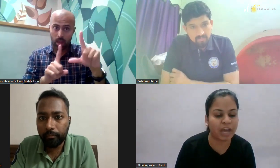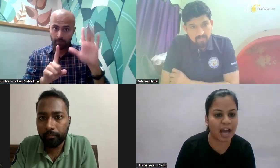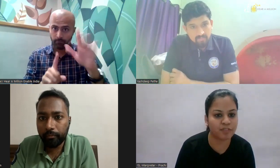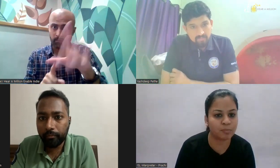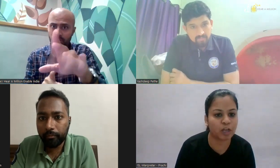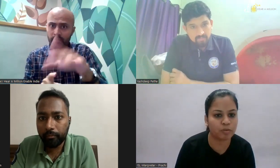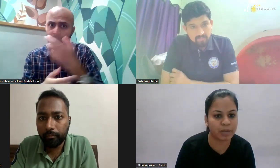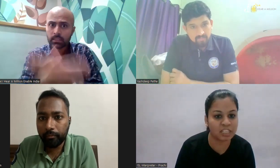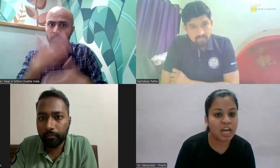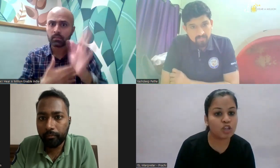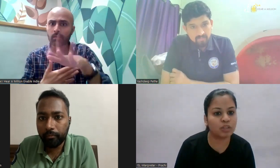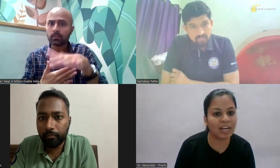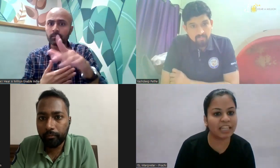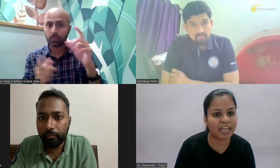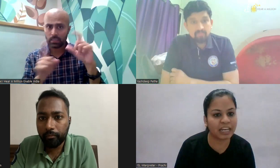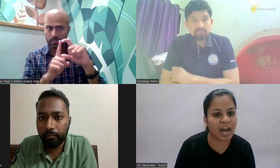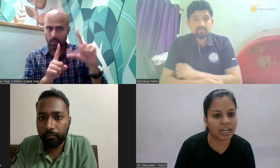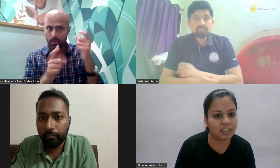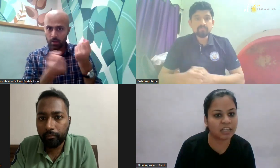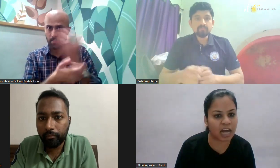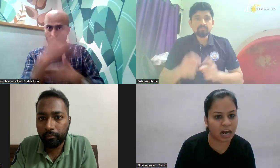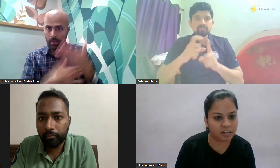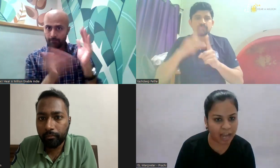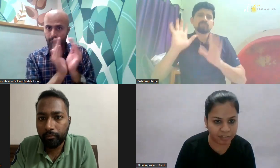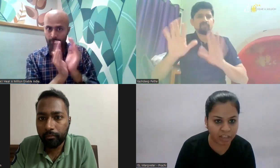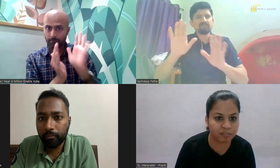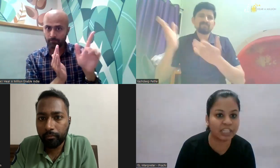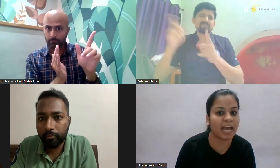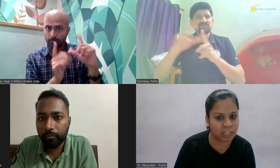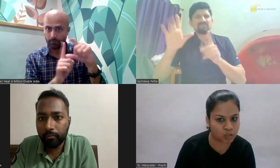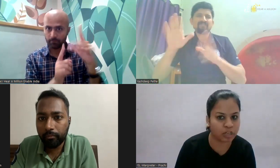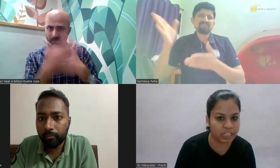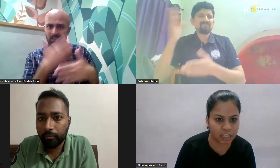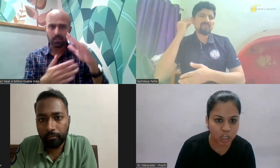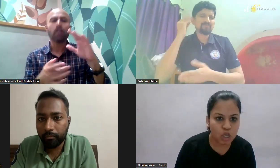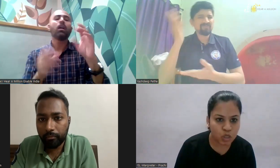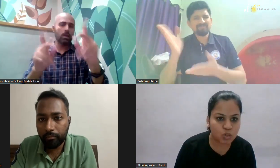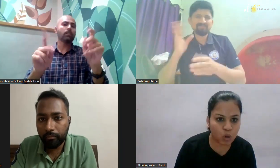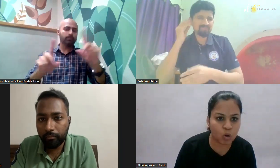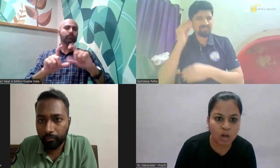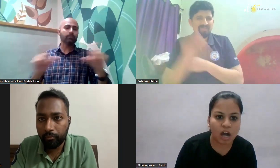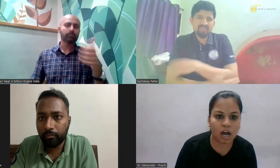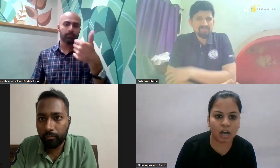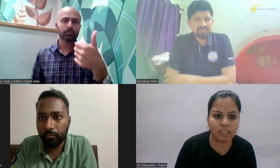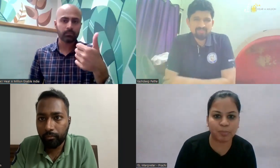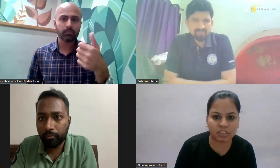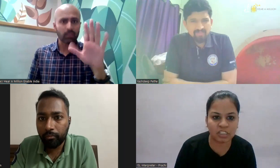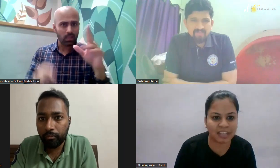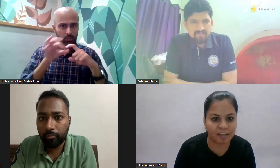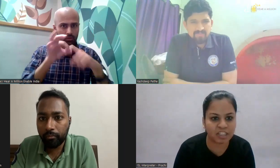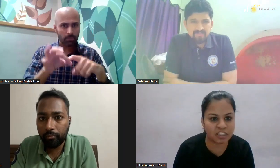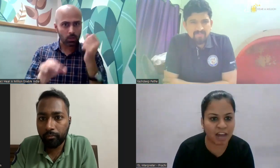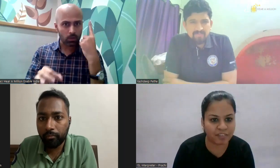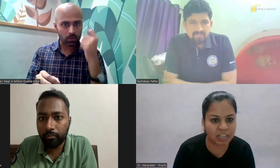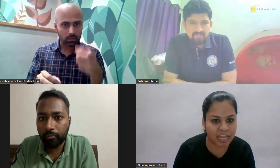orthopedically, we have some equipments so that they can handle the car driving with the hands only. So the person